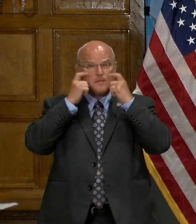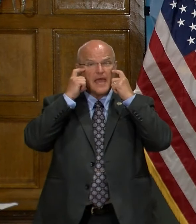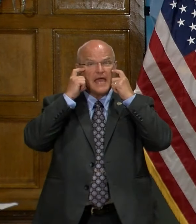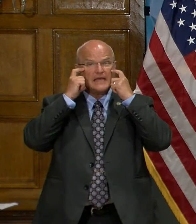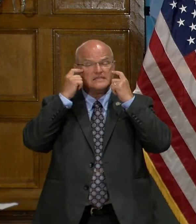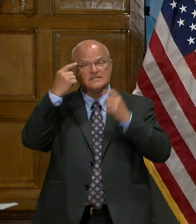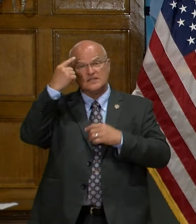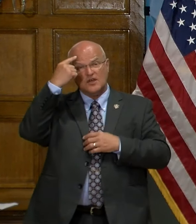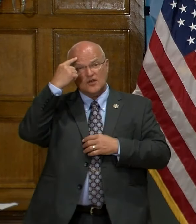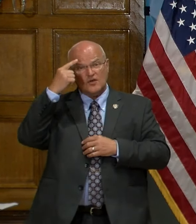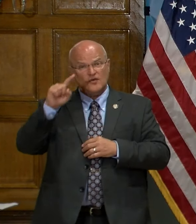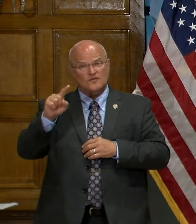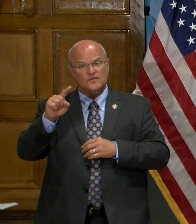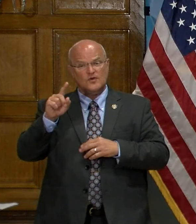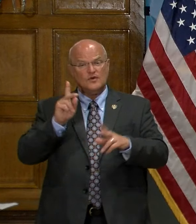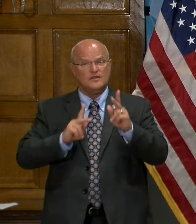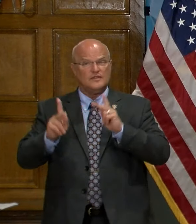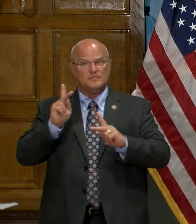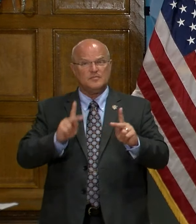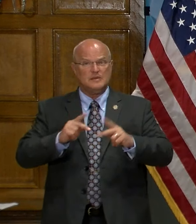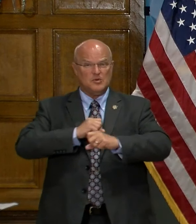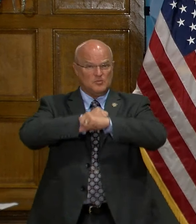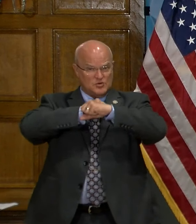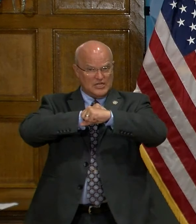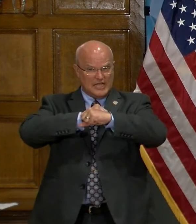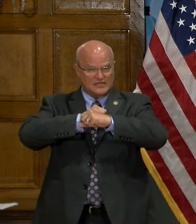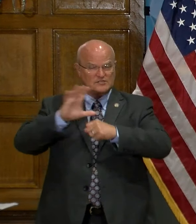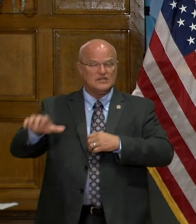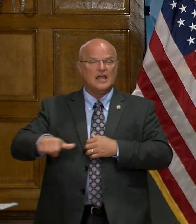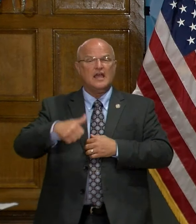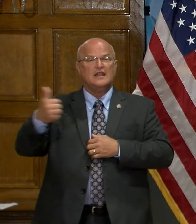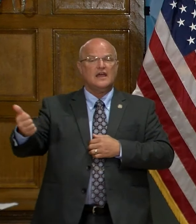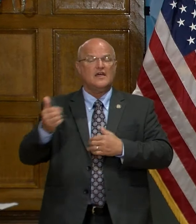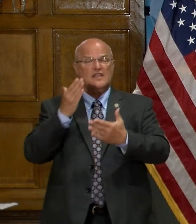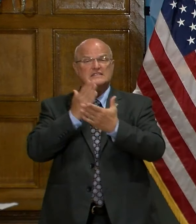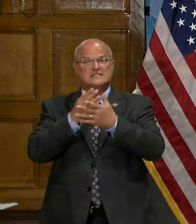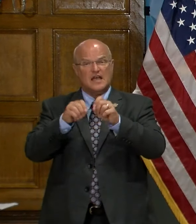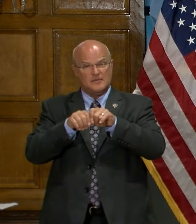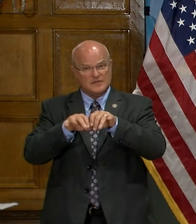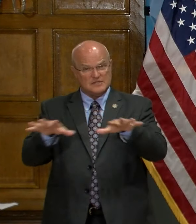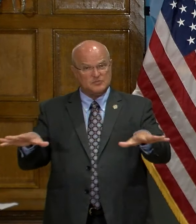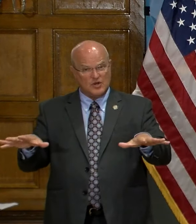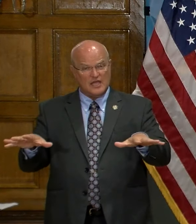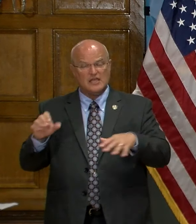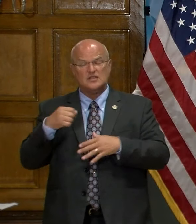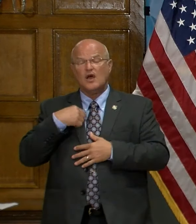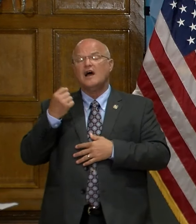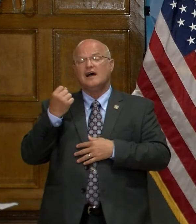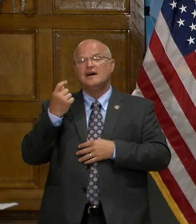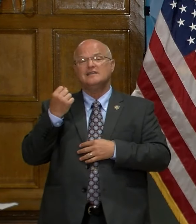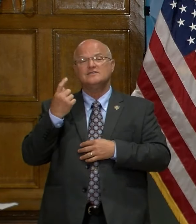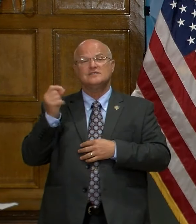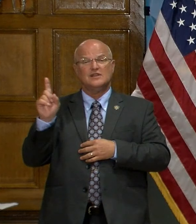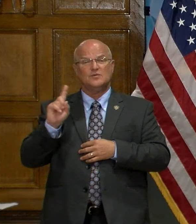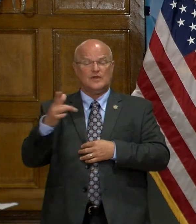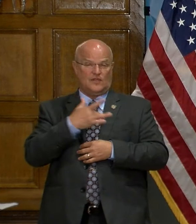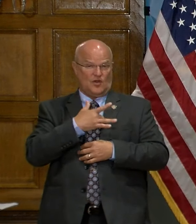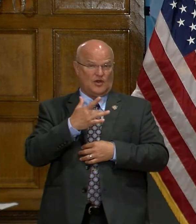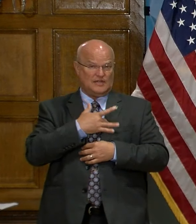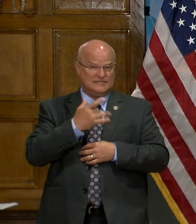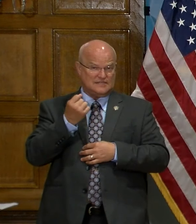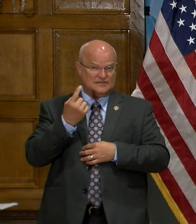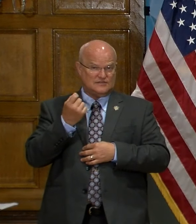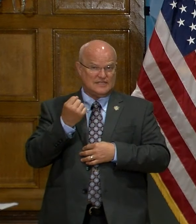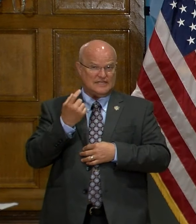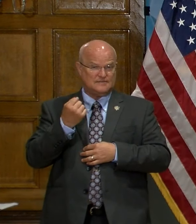masks for the citizens' protection and others, and to stop the spread. So I understand where their heart